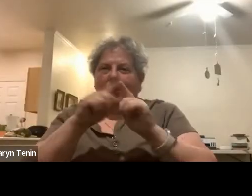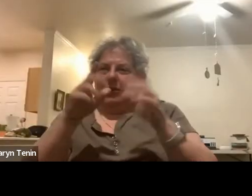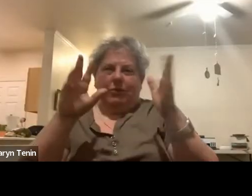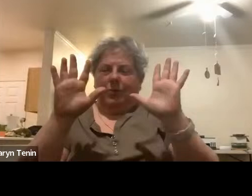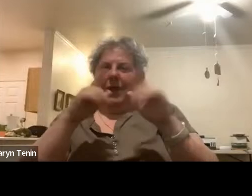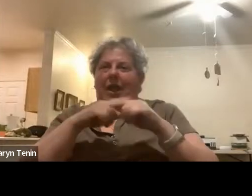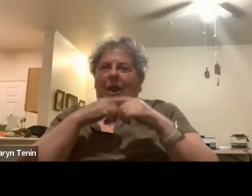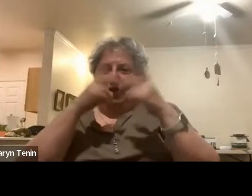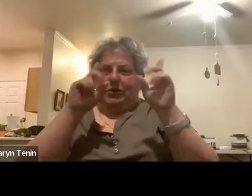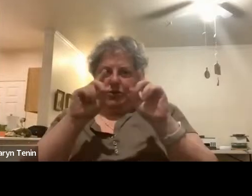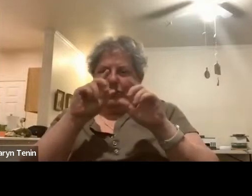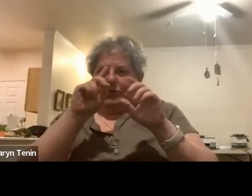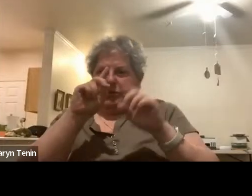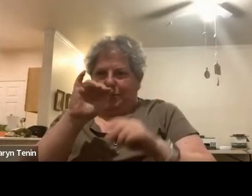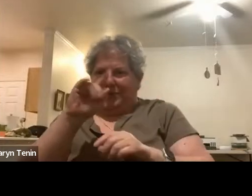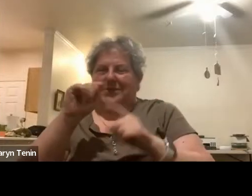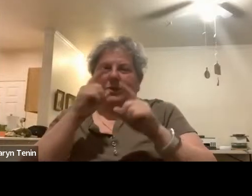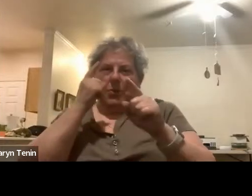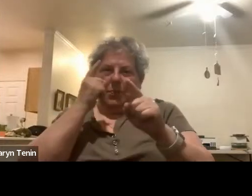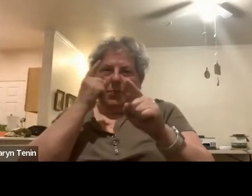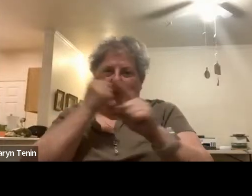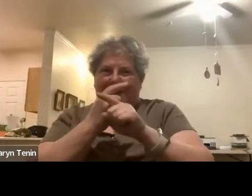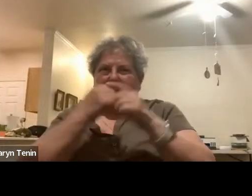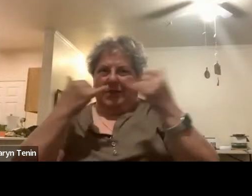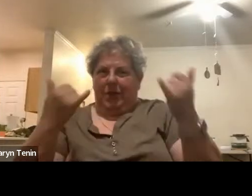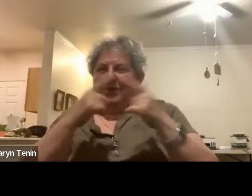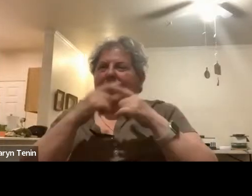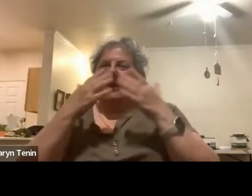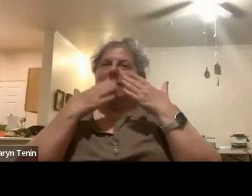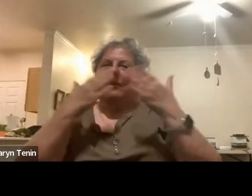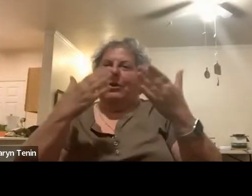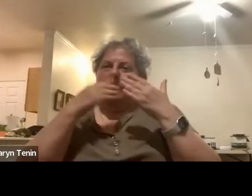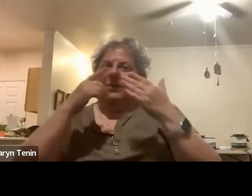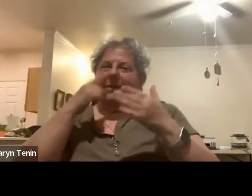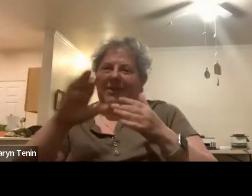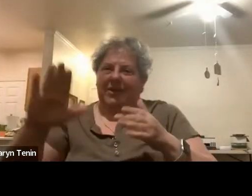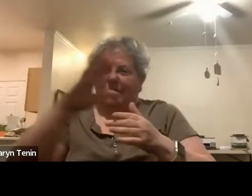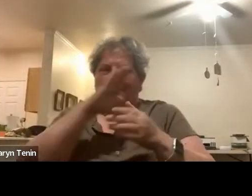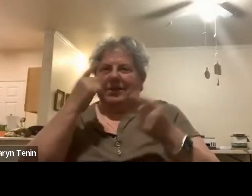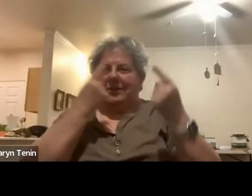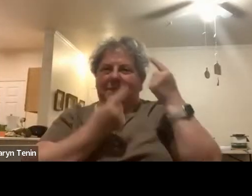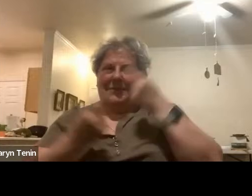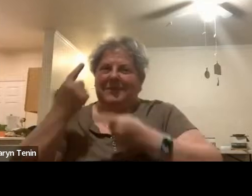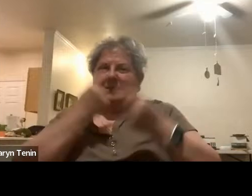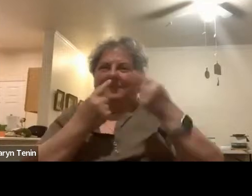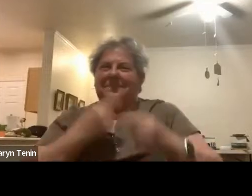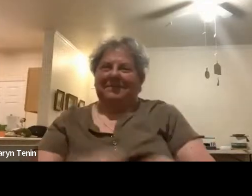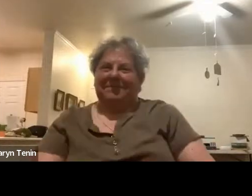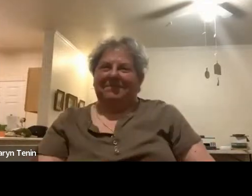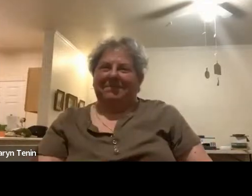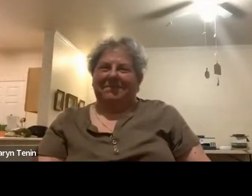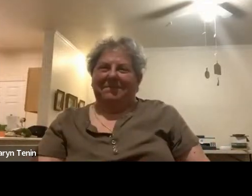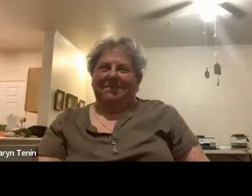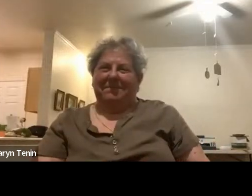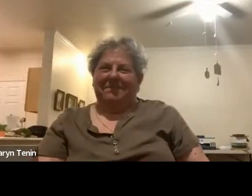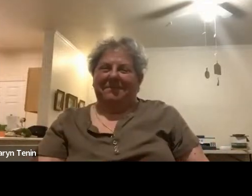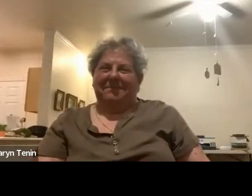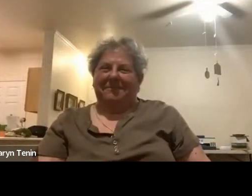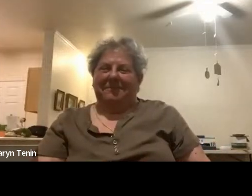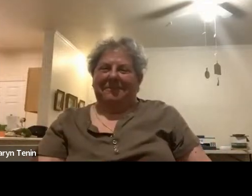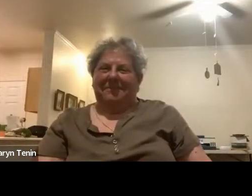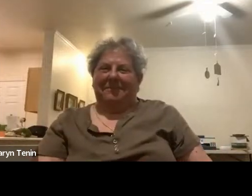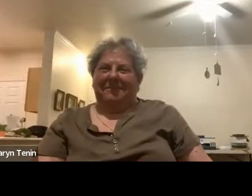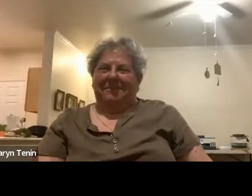this issue to be put off any longer. Please address this ASAP. Thank you so much for